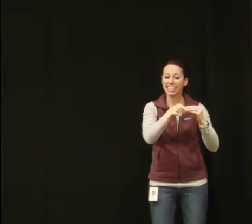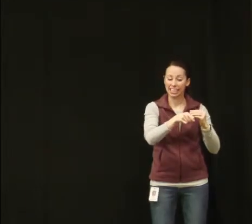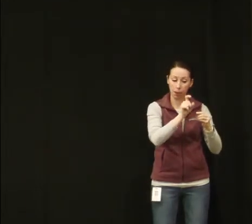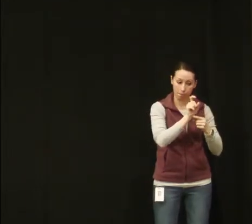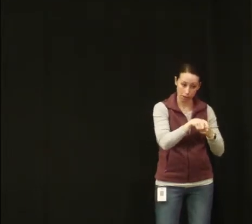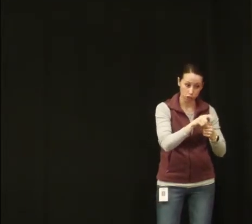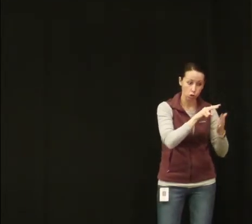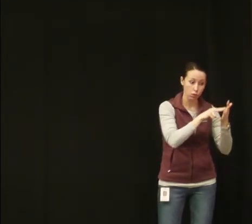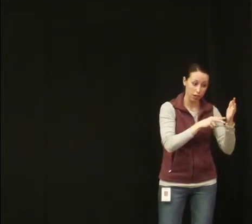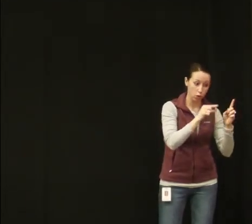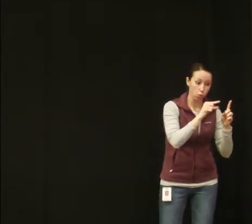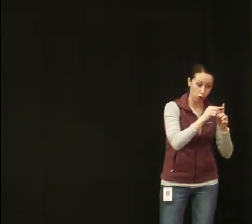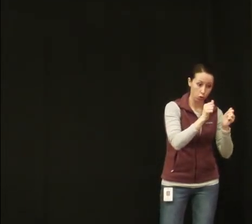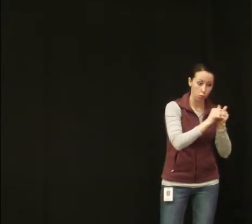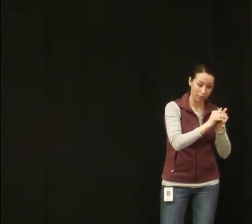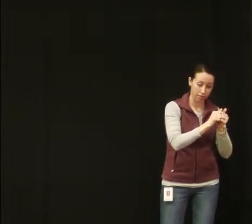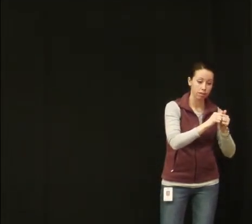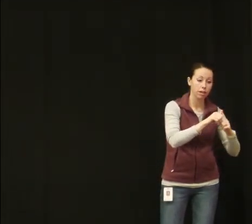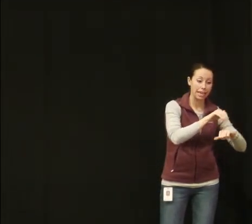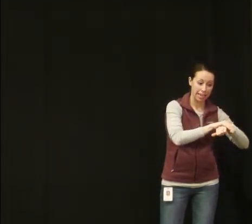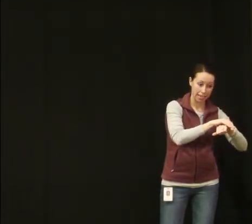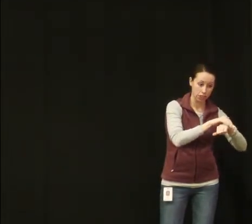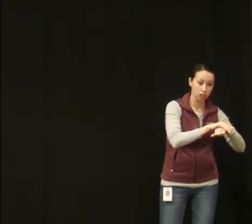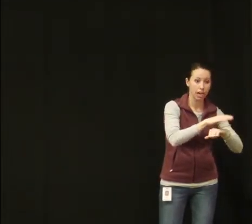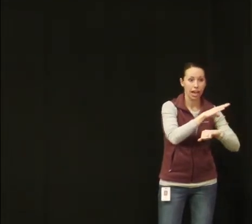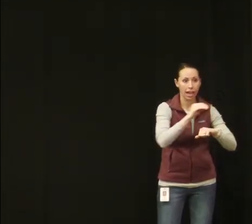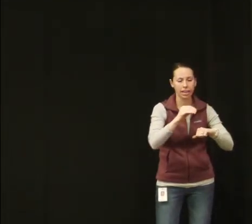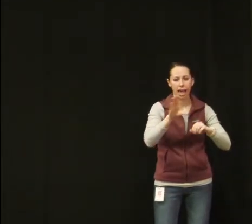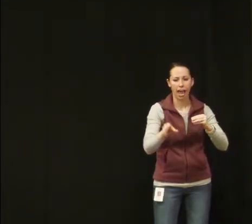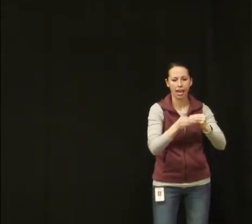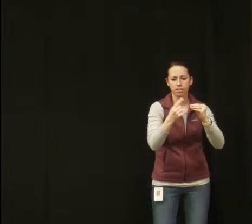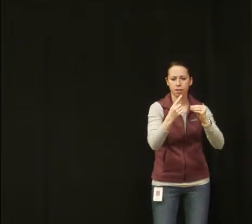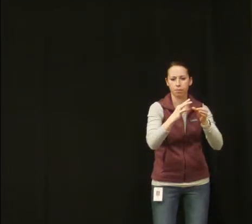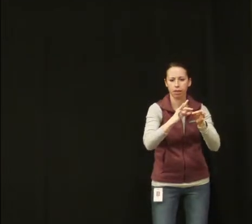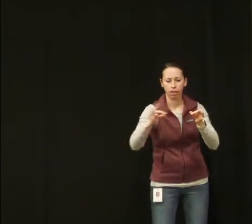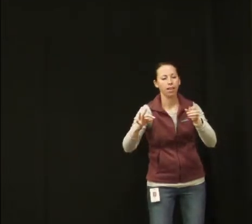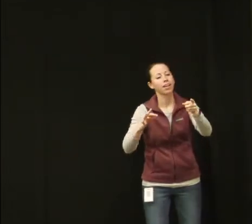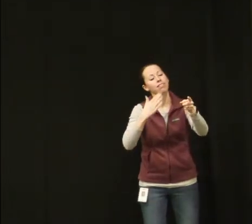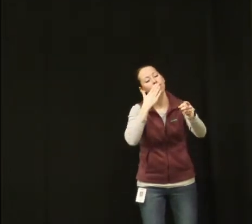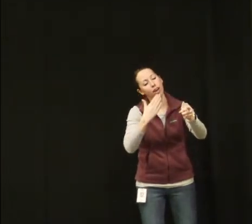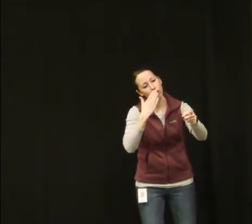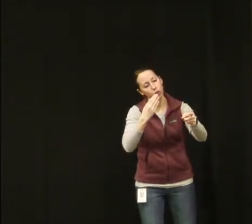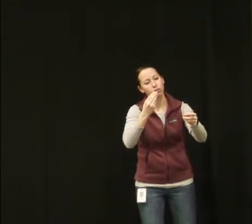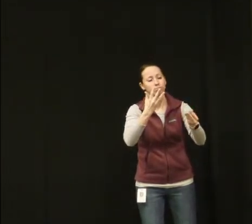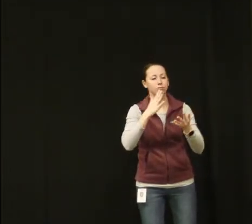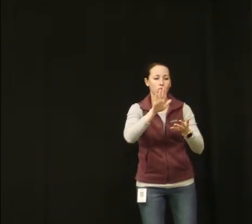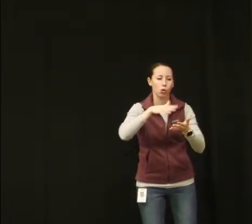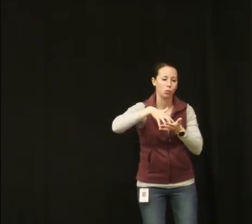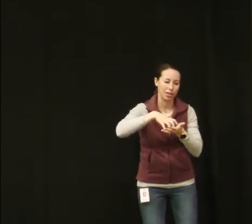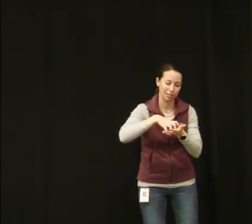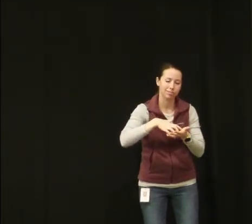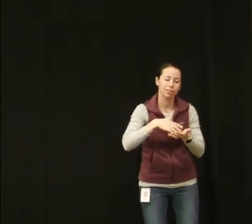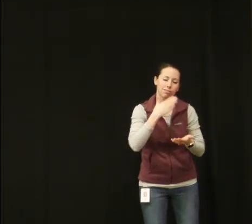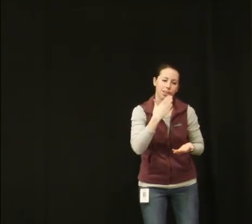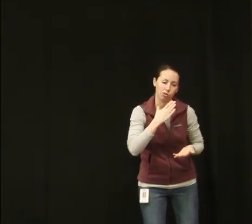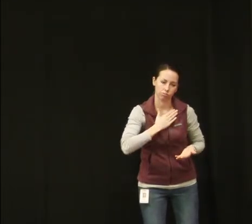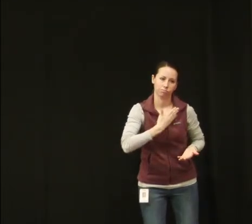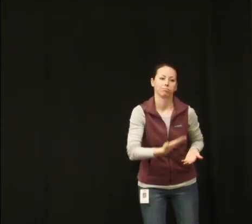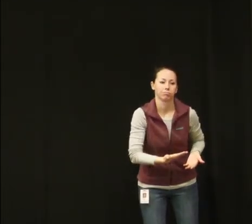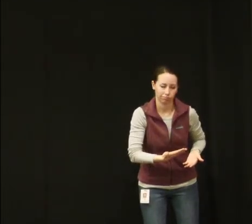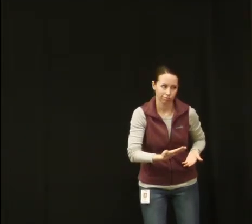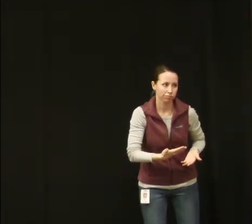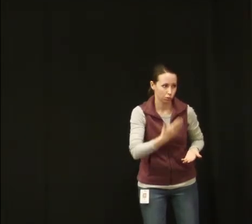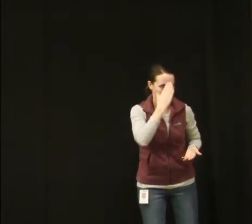with, and then some kind of reason how he would do it. Thank you all for being vulnerable like that. Yeah. I really appreciate it. that is fine.